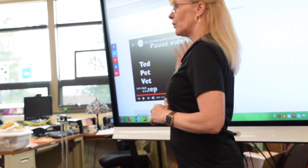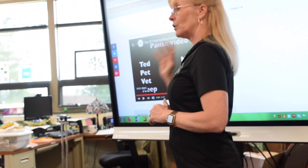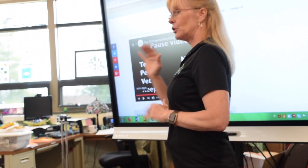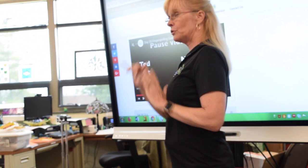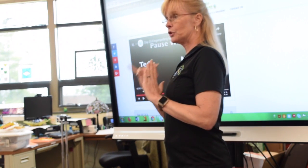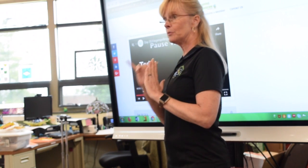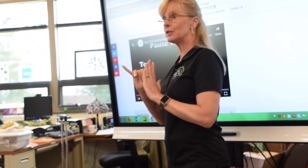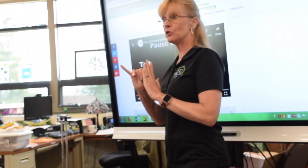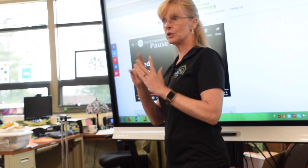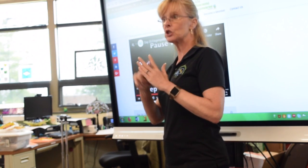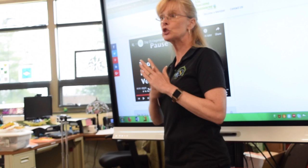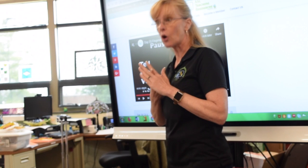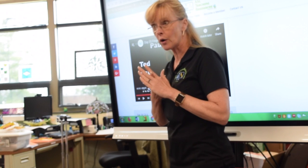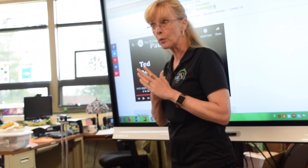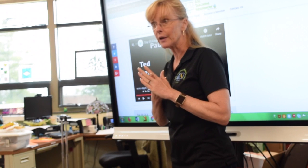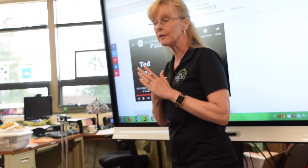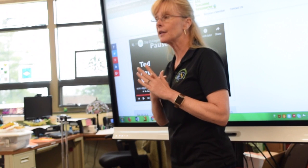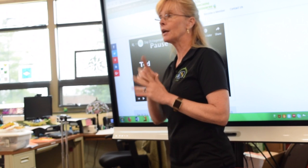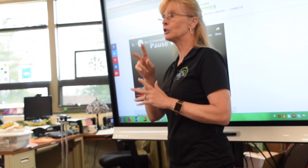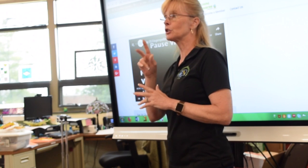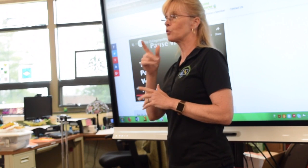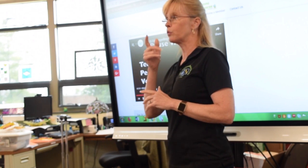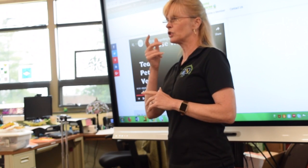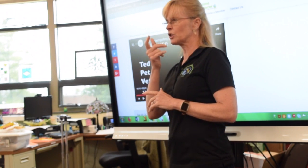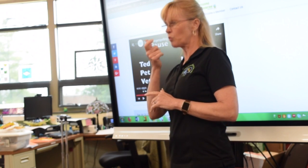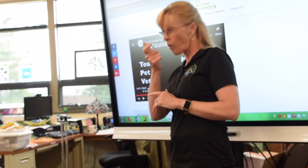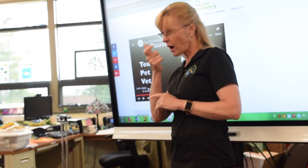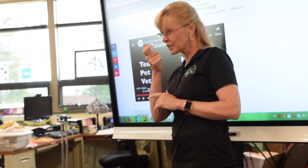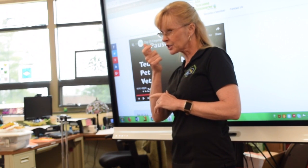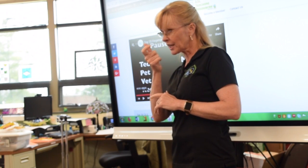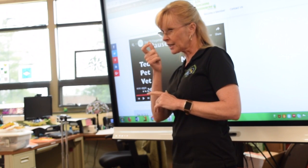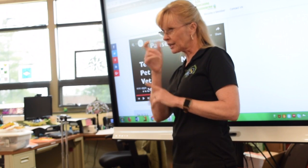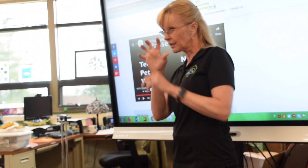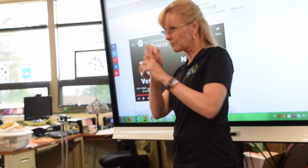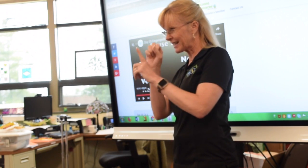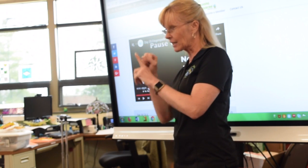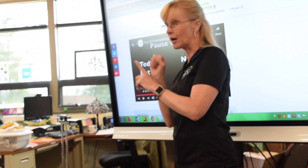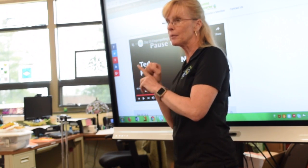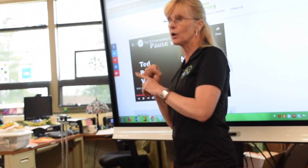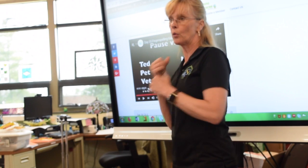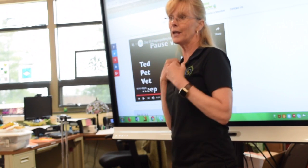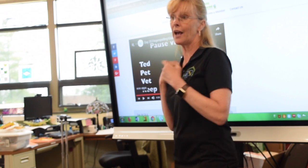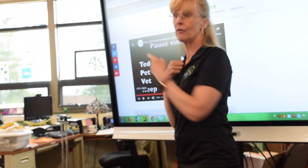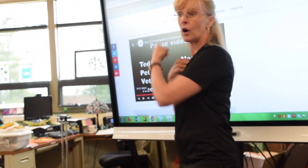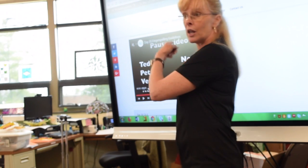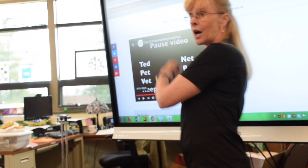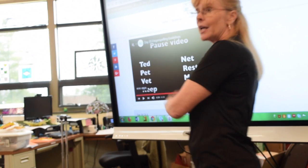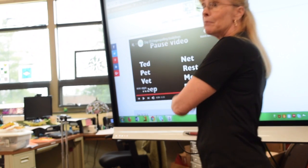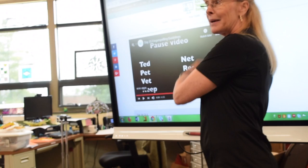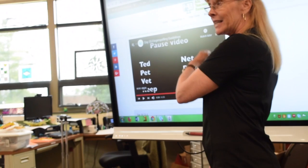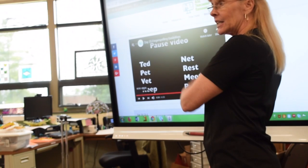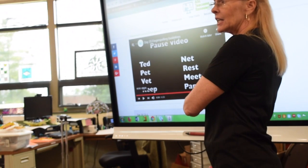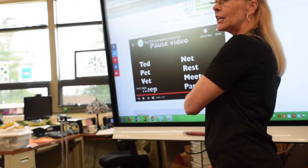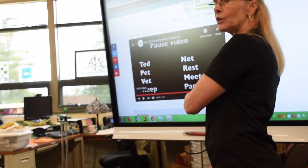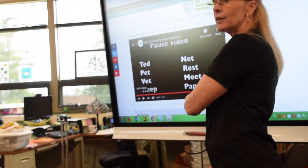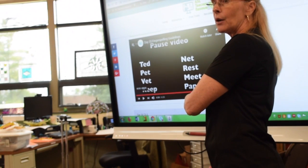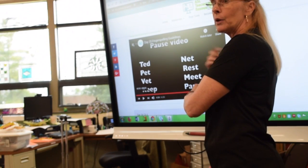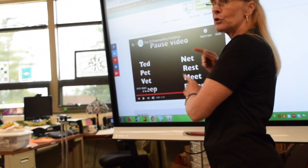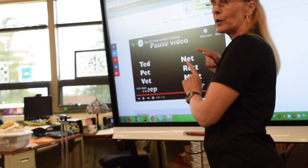on YouTube that you can start with and just watch and pick up. We have a lot embedded in here that we direct